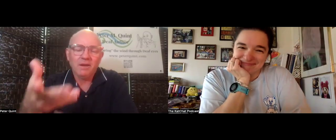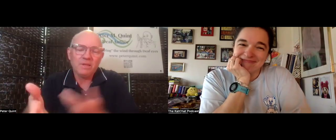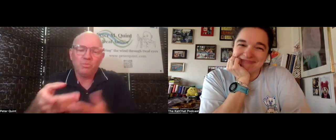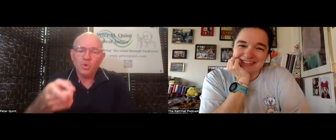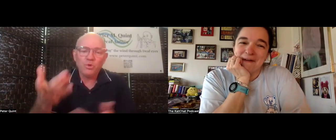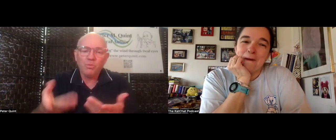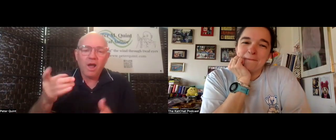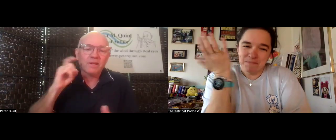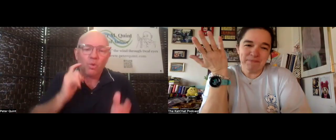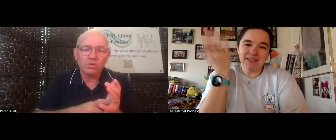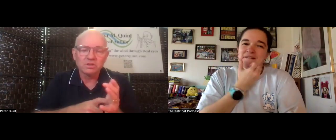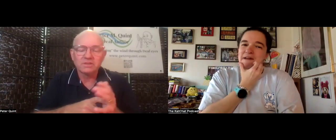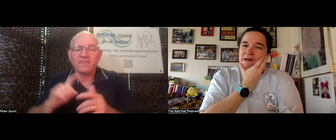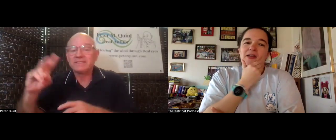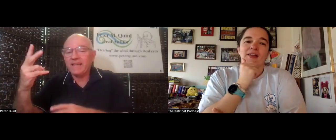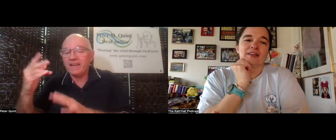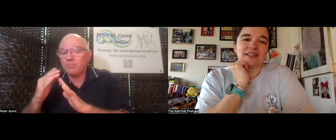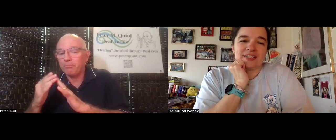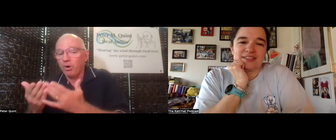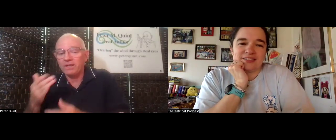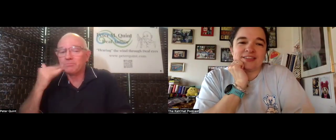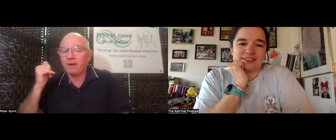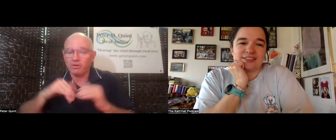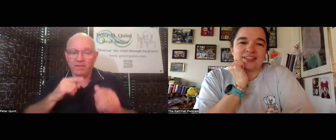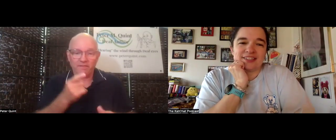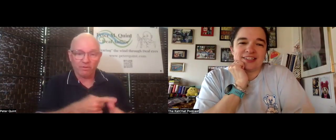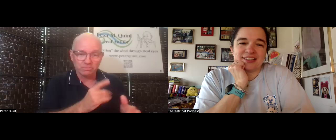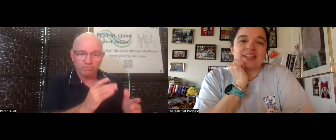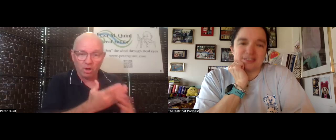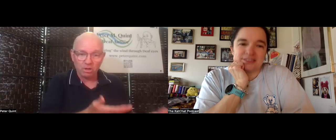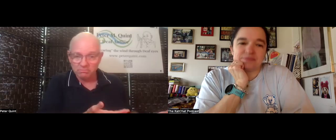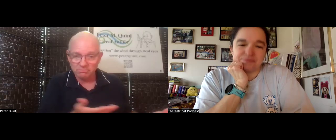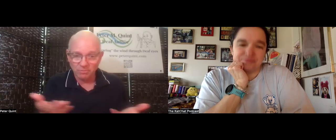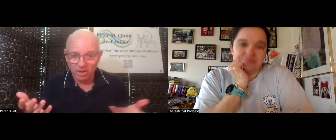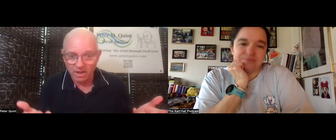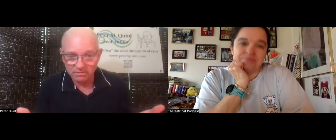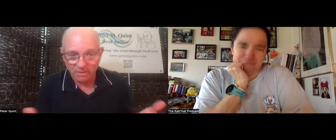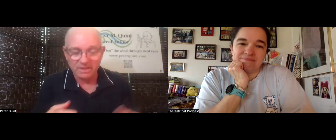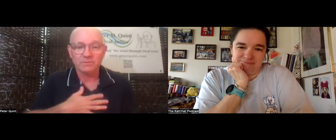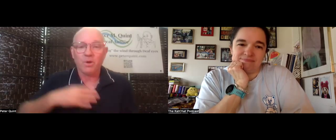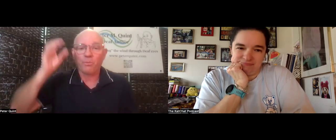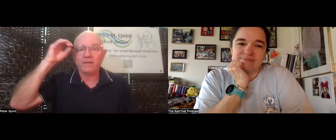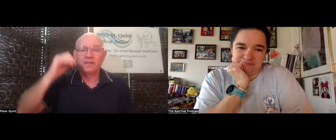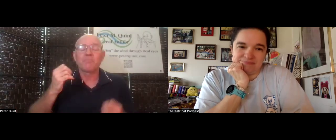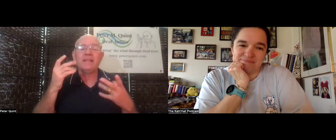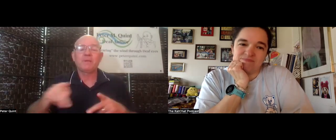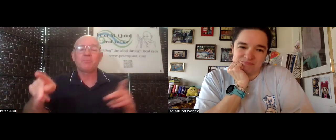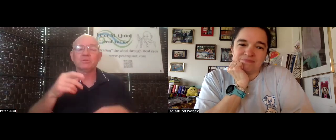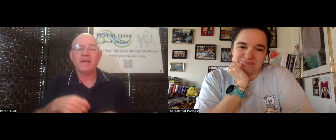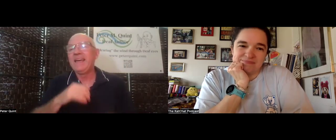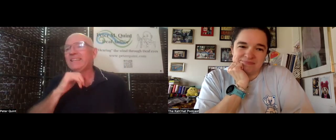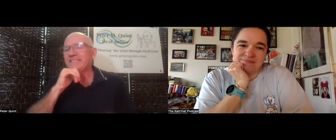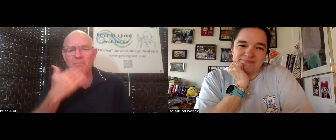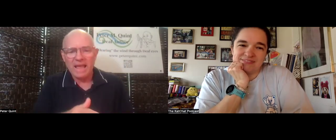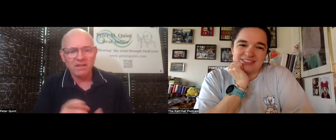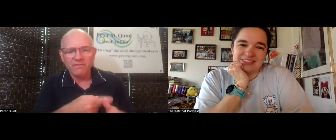Yeah. I mean, you probably noticed that the second book is better than the first book. Okay, I mean that's my opinion. Many people